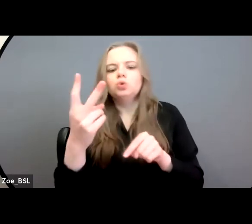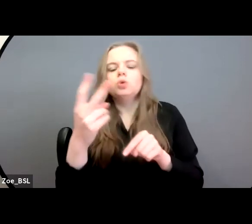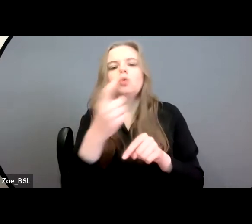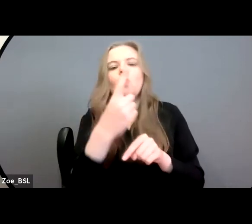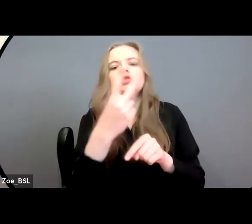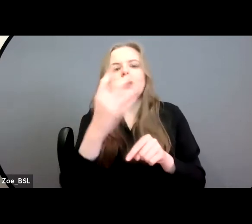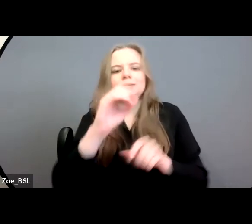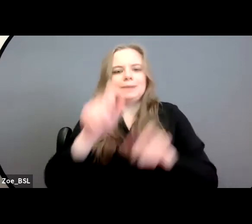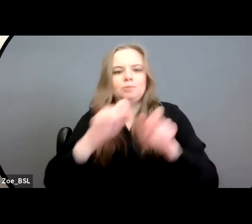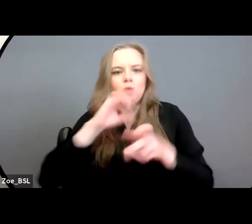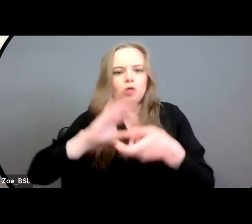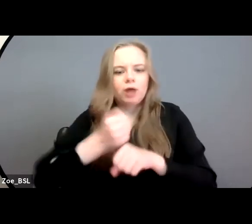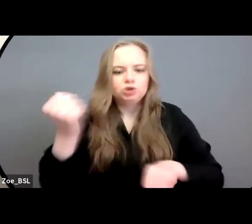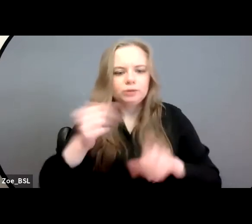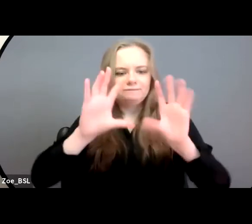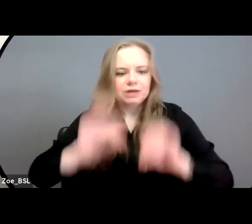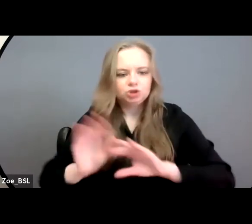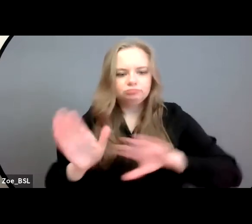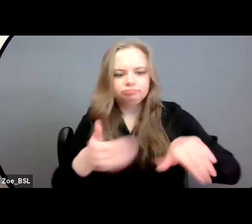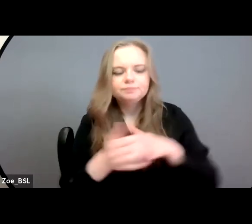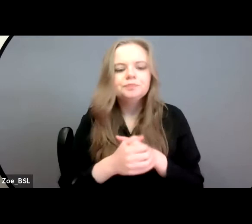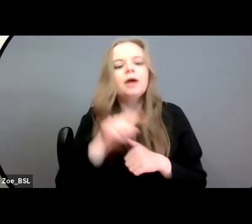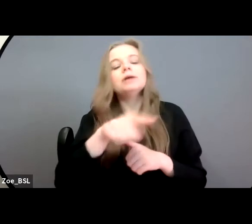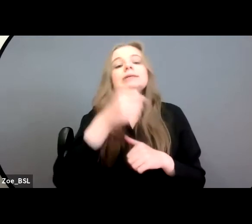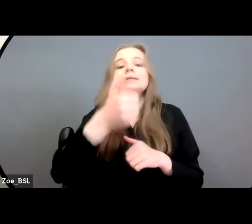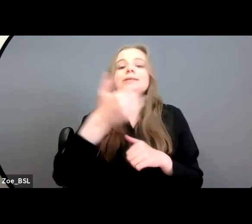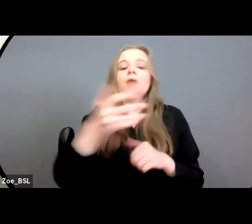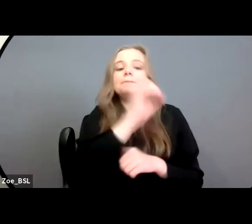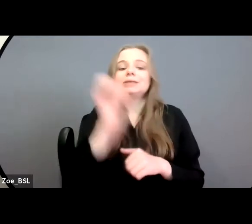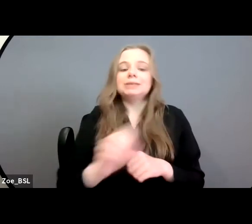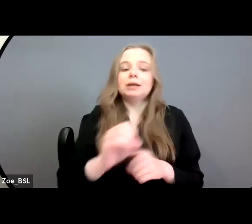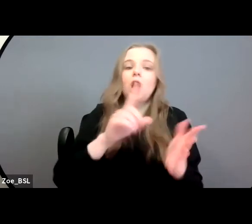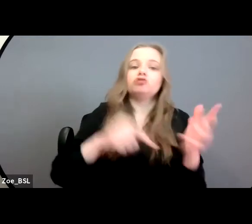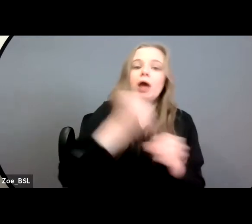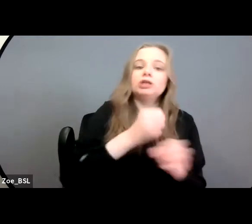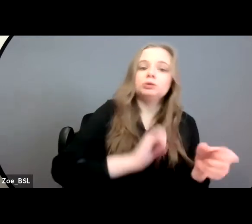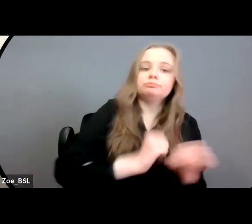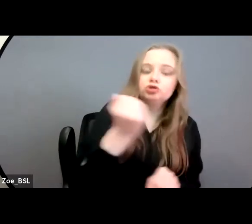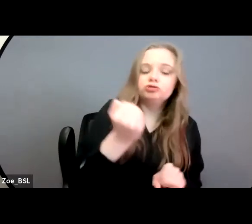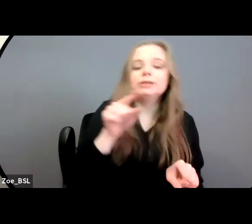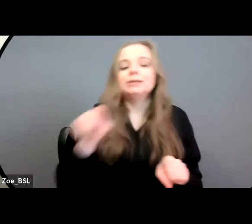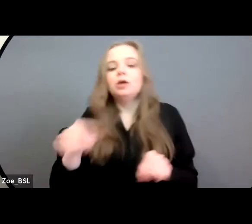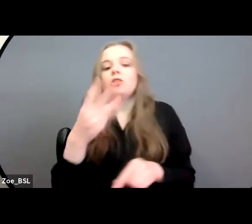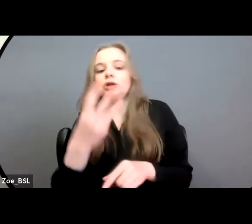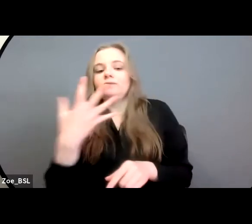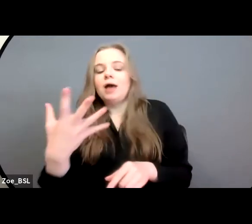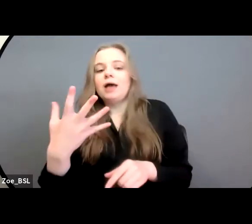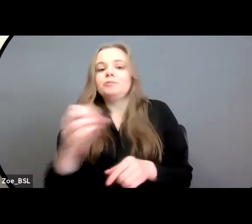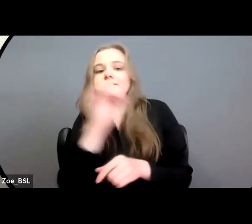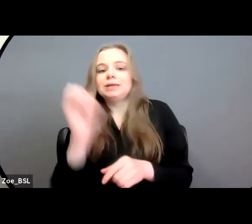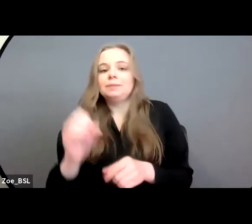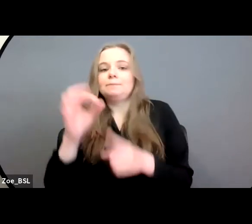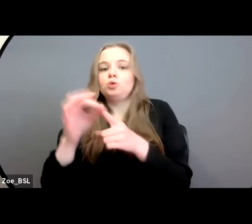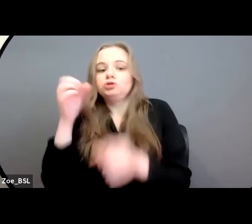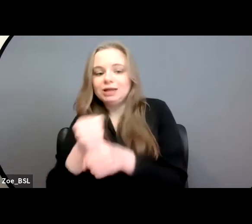we had 65% studying undergraduate and 35% doing postgrad, and 50% had 2 or more disabilities, which